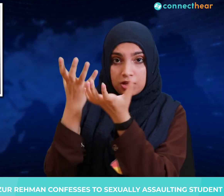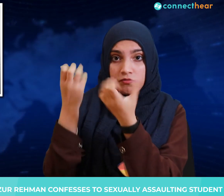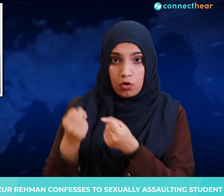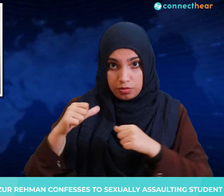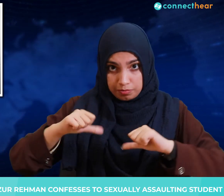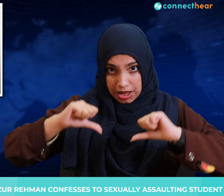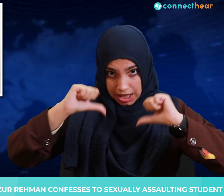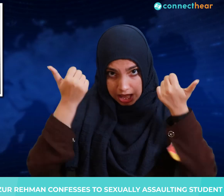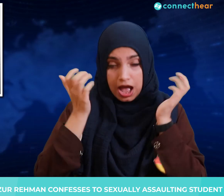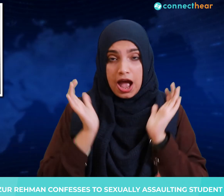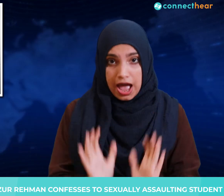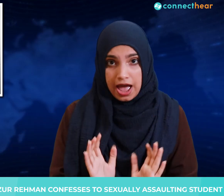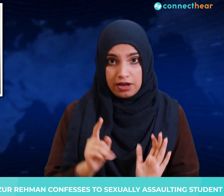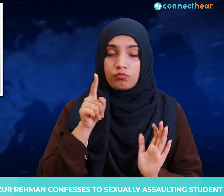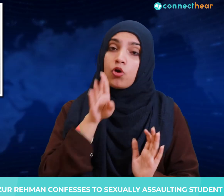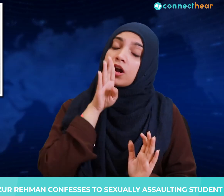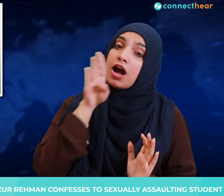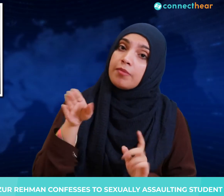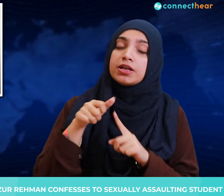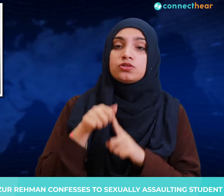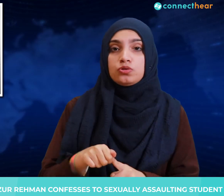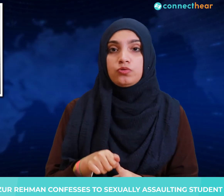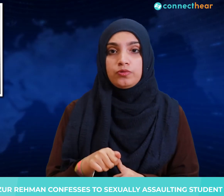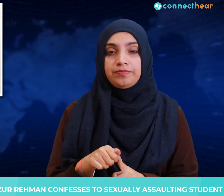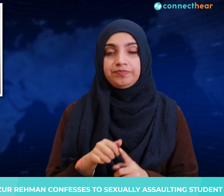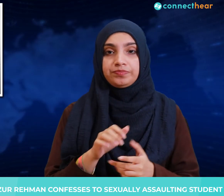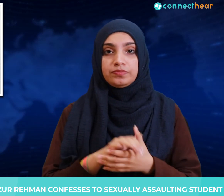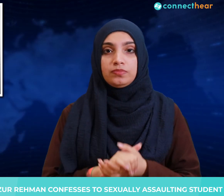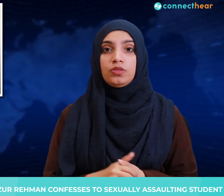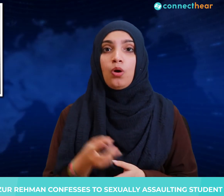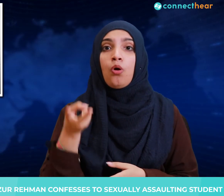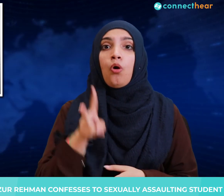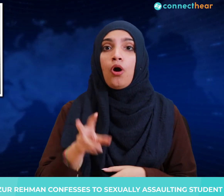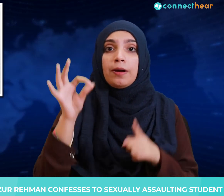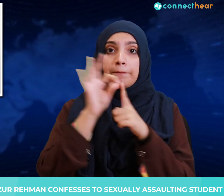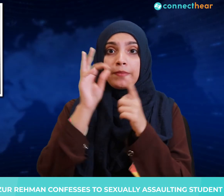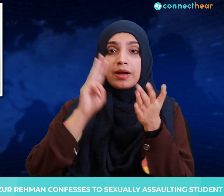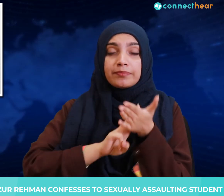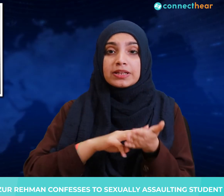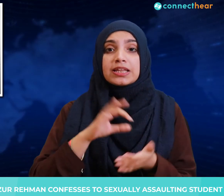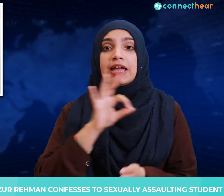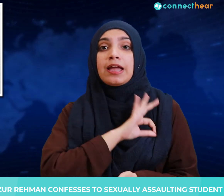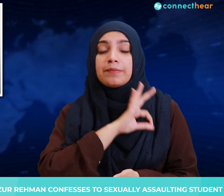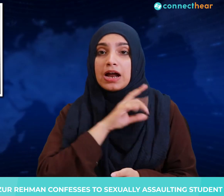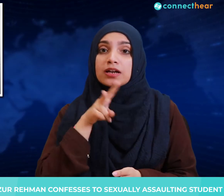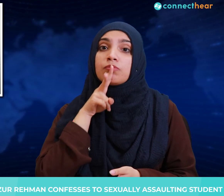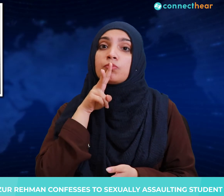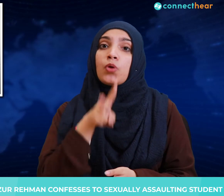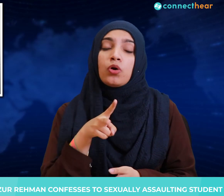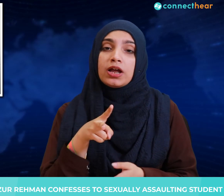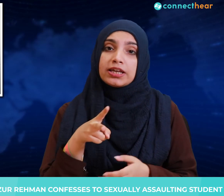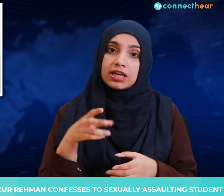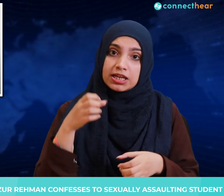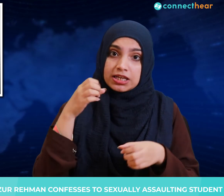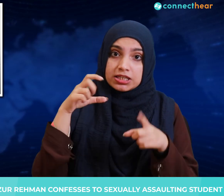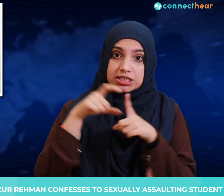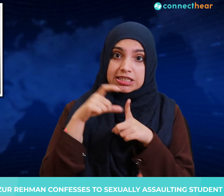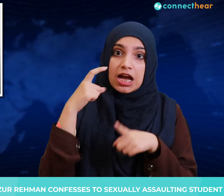Prime Minister Imran Khan himself had taken notice of the case, said DIG, and was in contact with